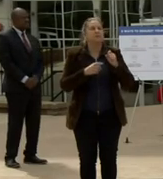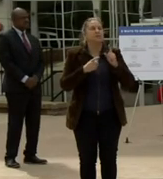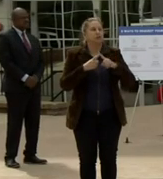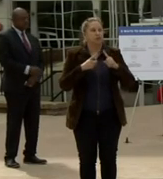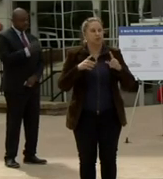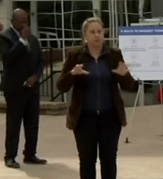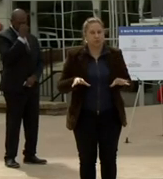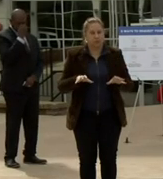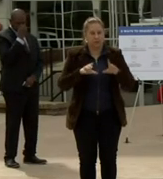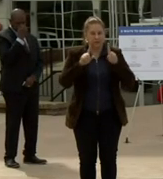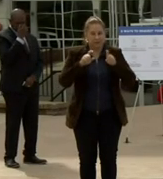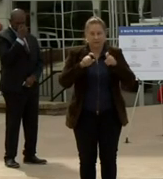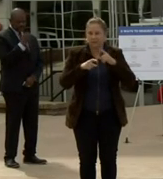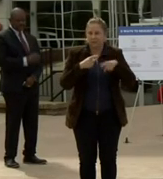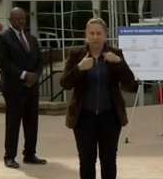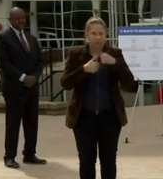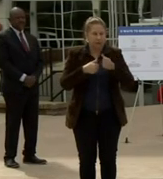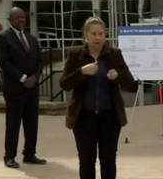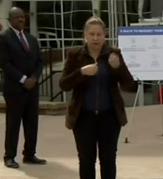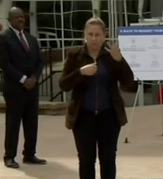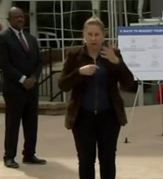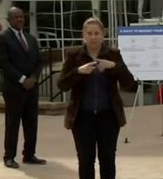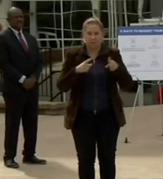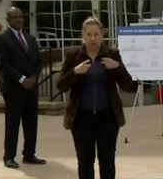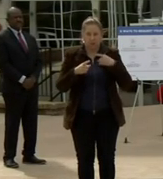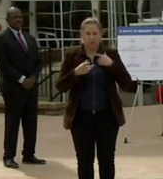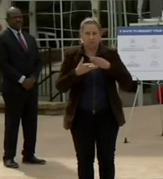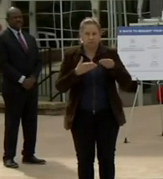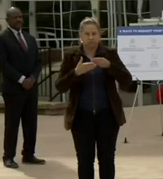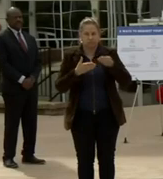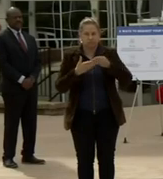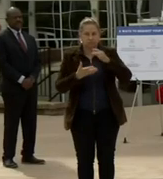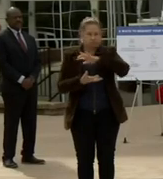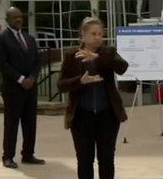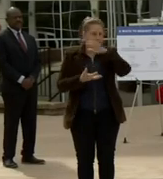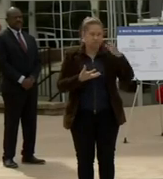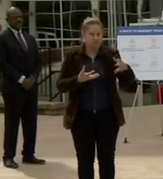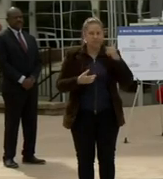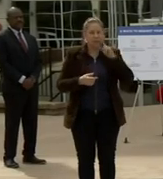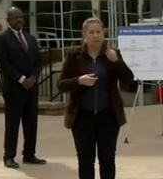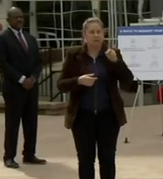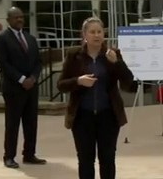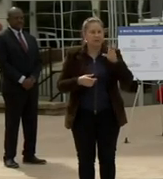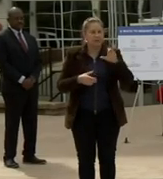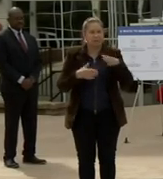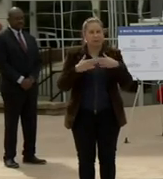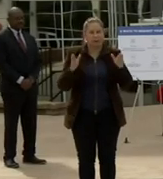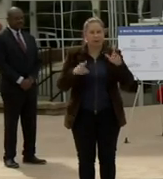have also more equipment for our lab. Thank you, everybody.